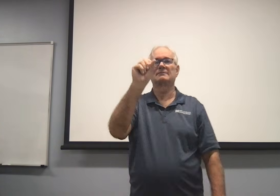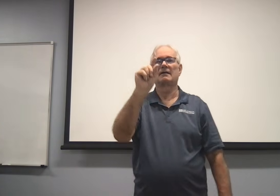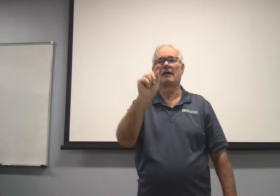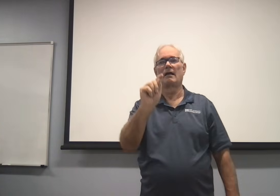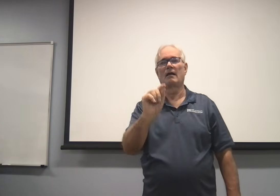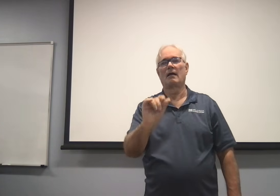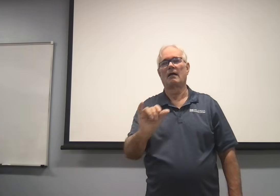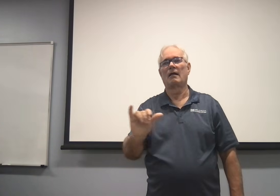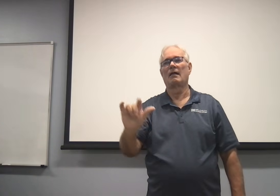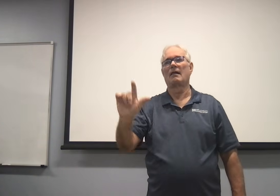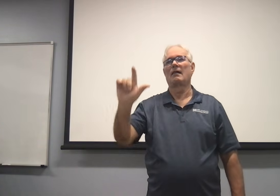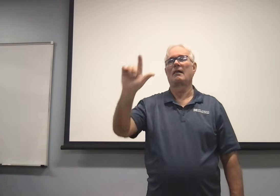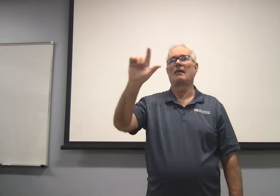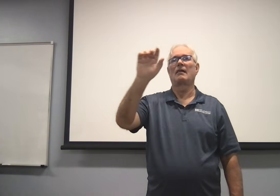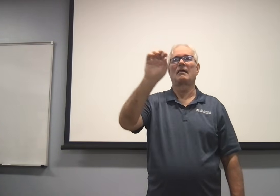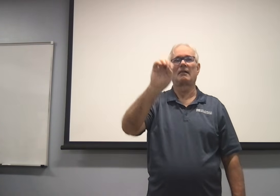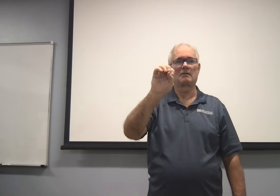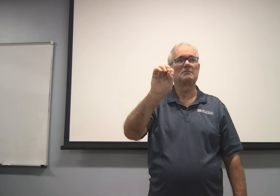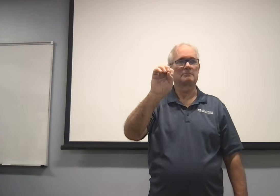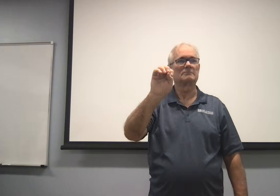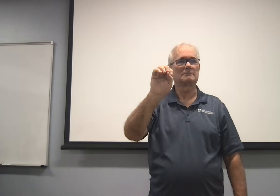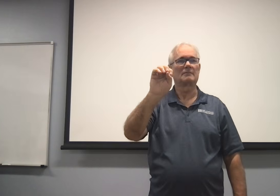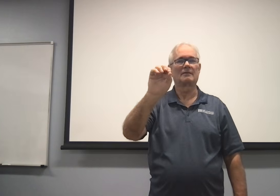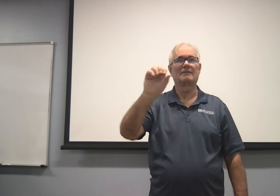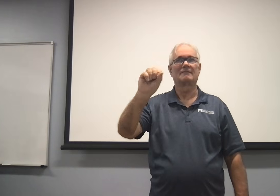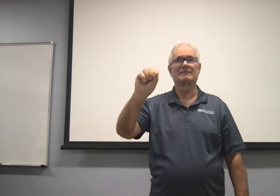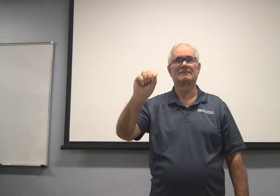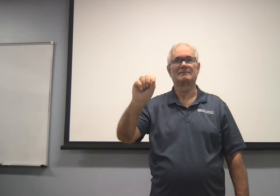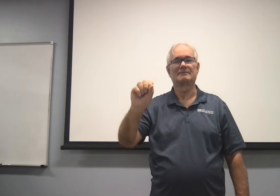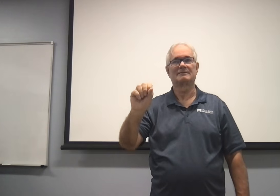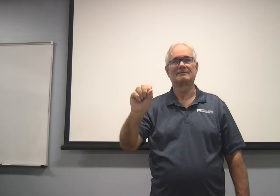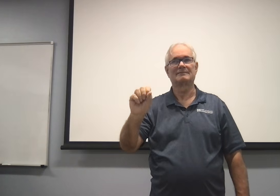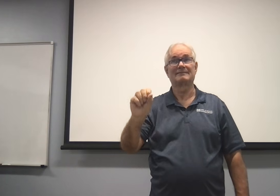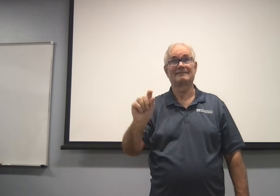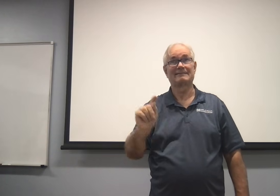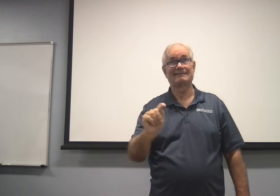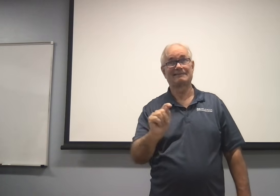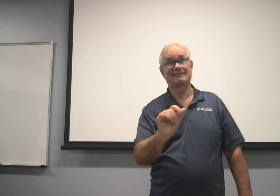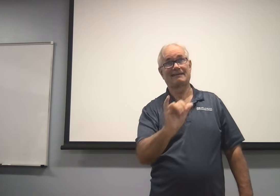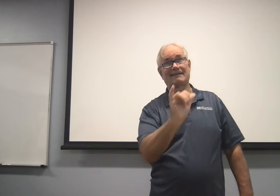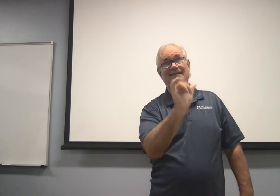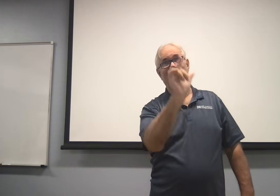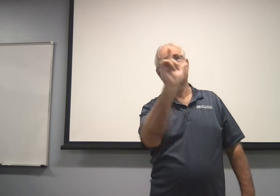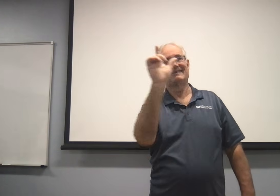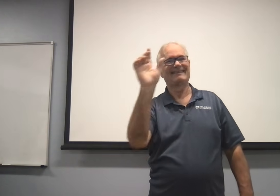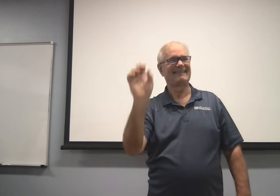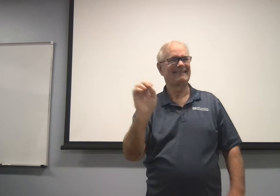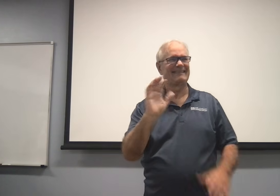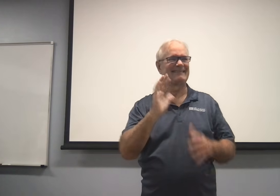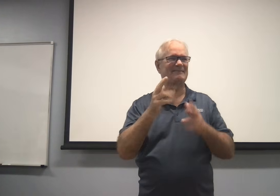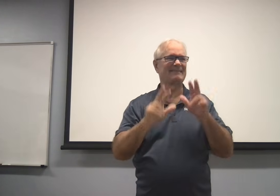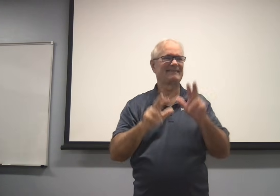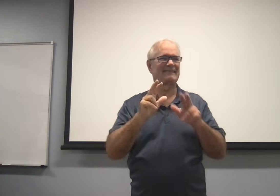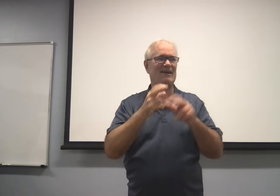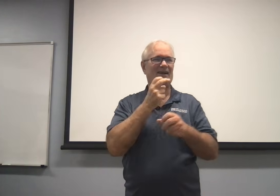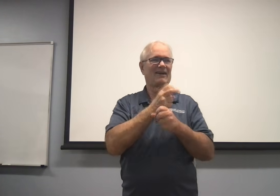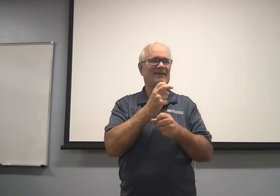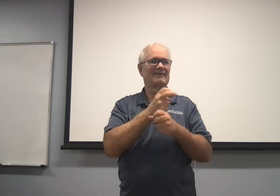It's smoother. That's why we do it in different directions. You know, like if you, it just kind of feels awkward,